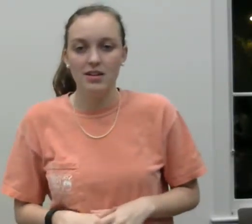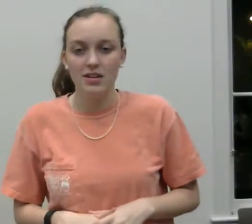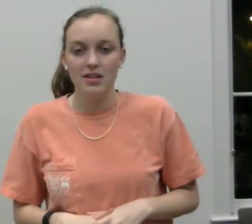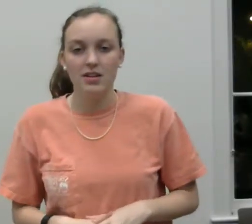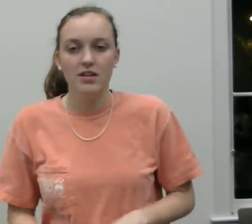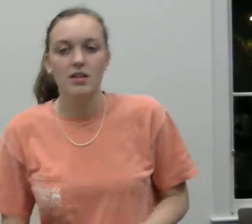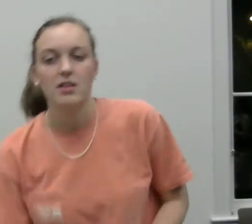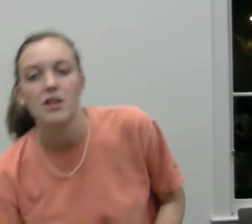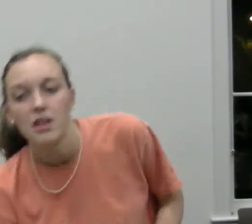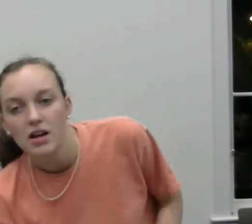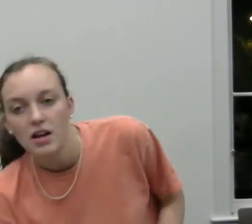that